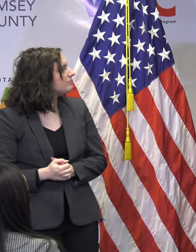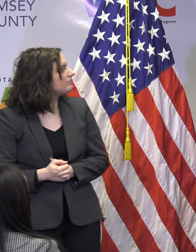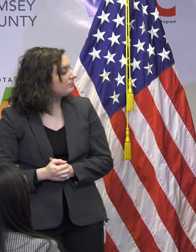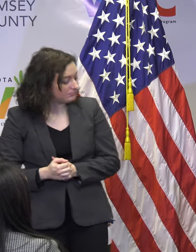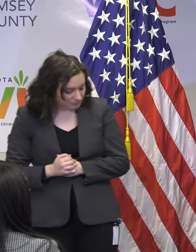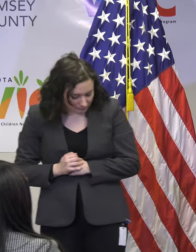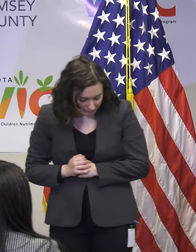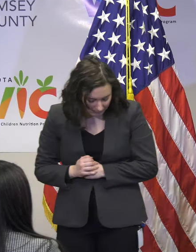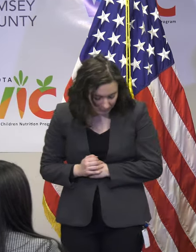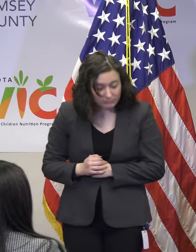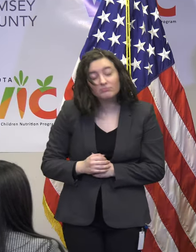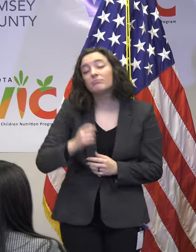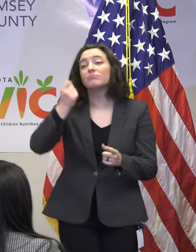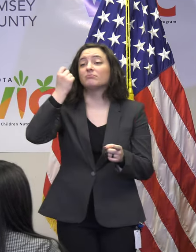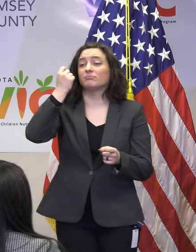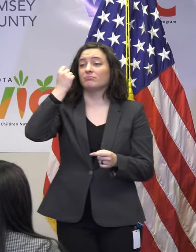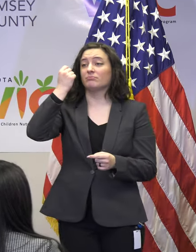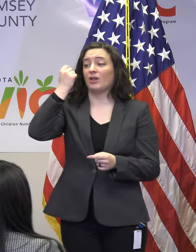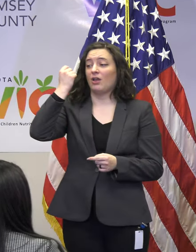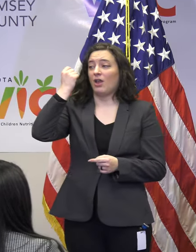program is that